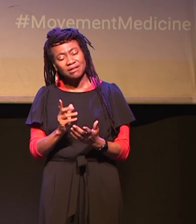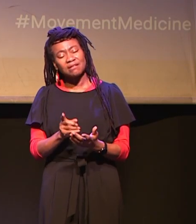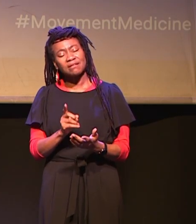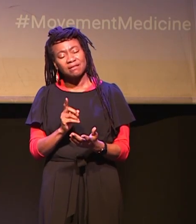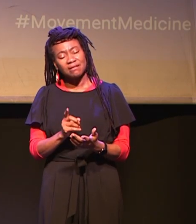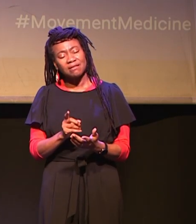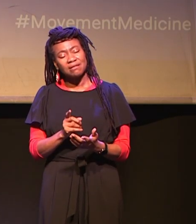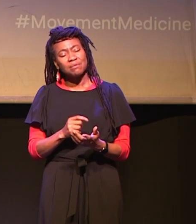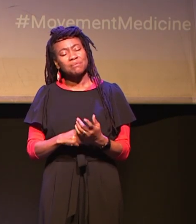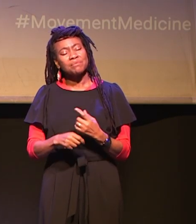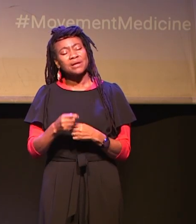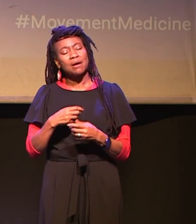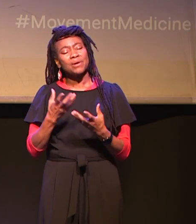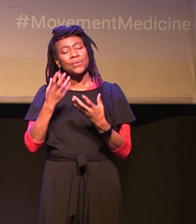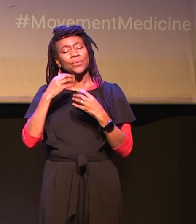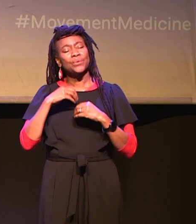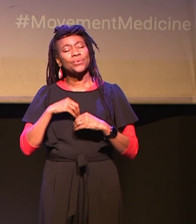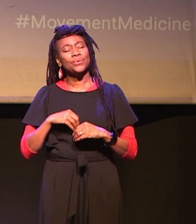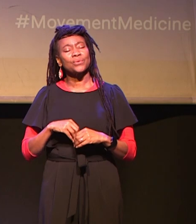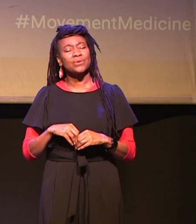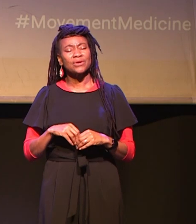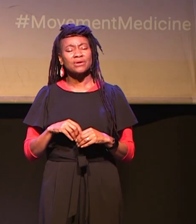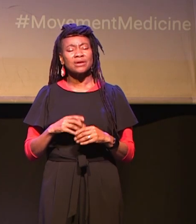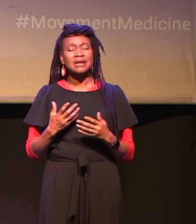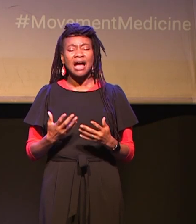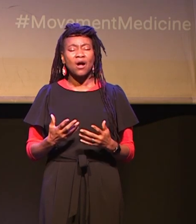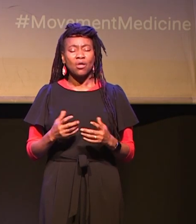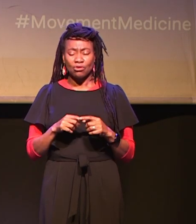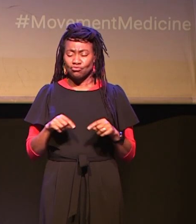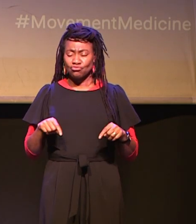And just feel yourself for a moment in a room with people with cares,